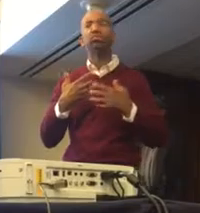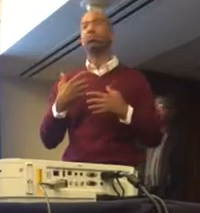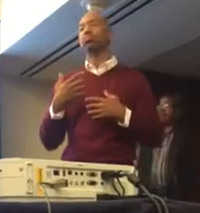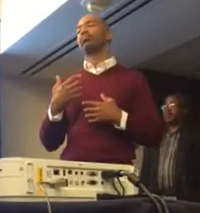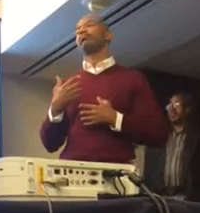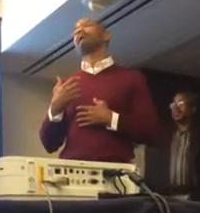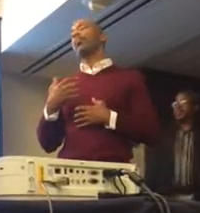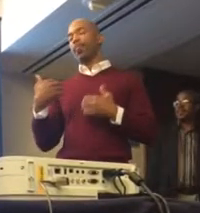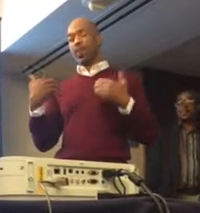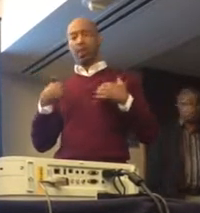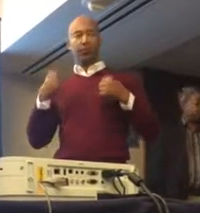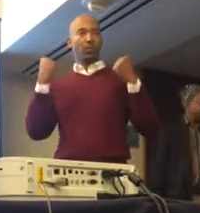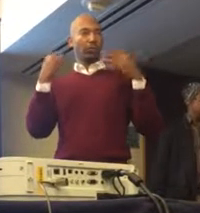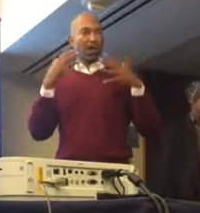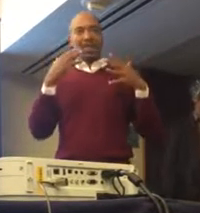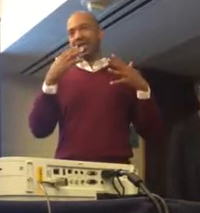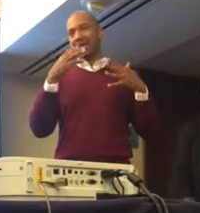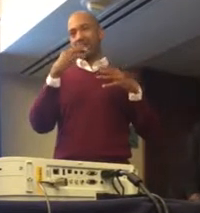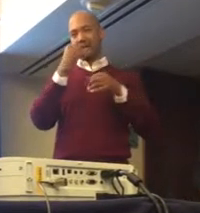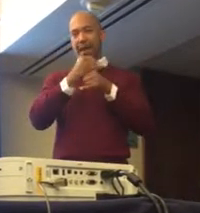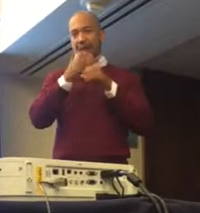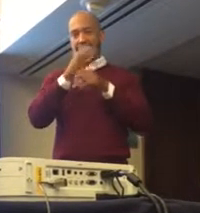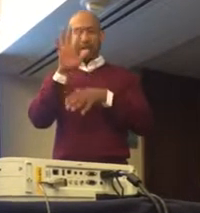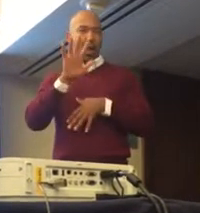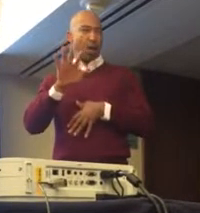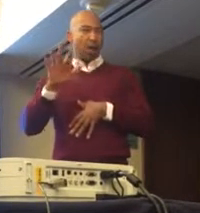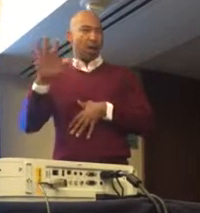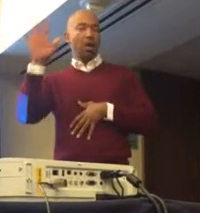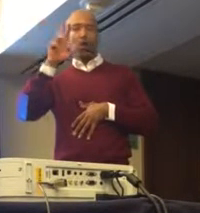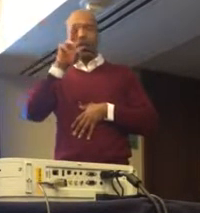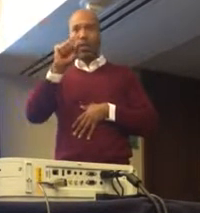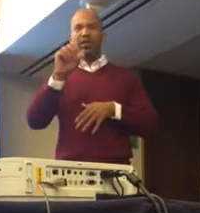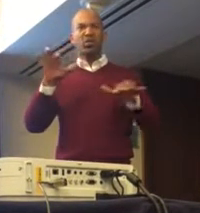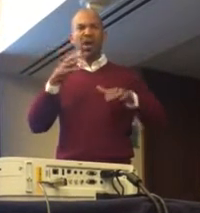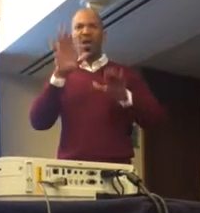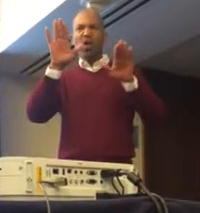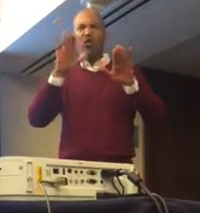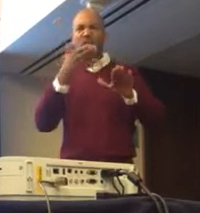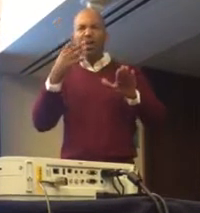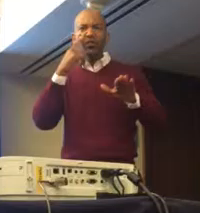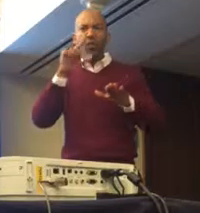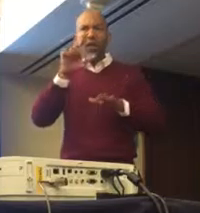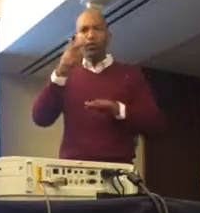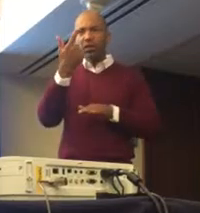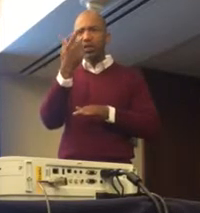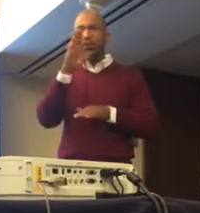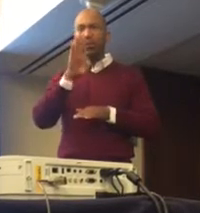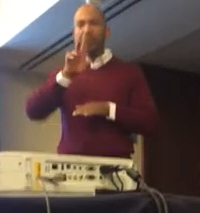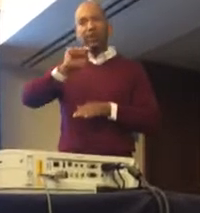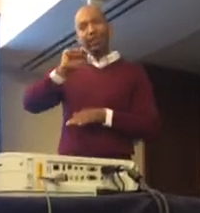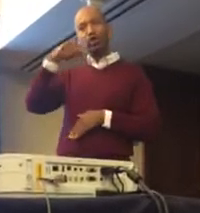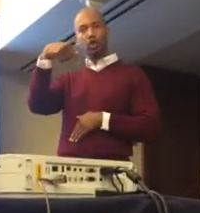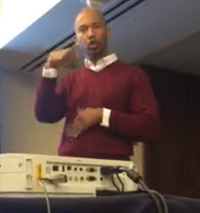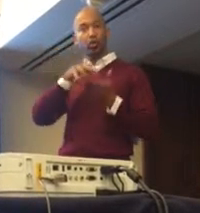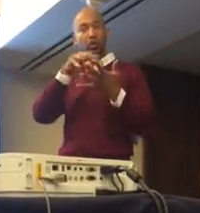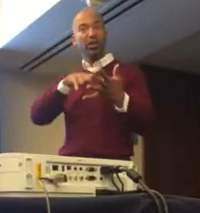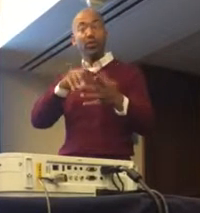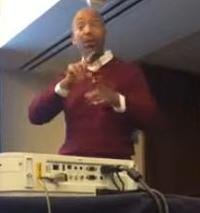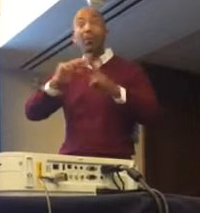many campuses across the country that were doing amazing things for their LGBTQ students, but it lacked a